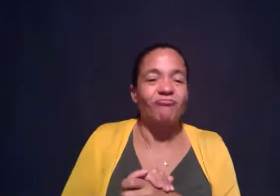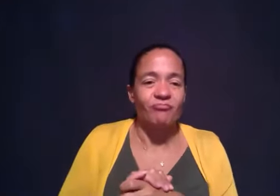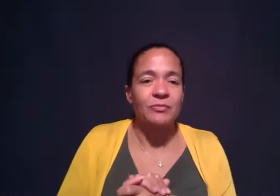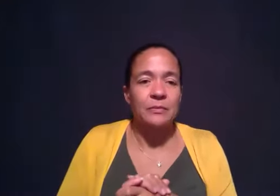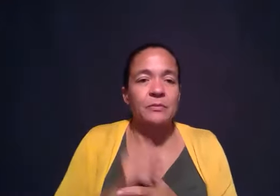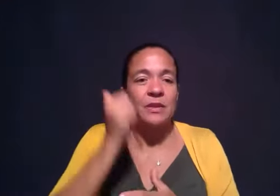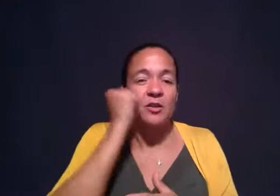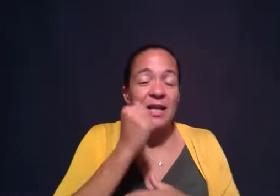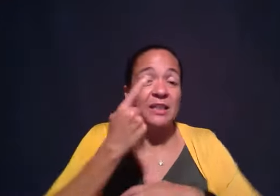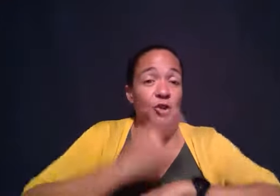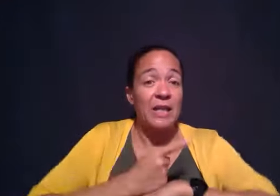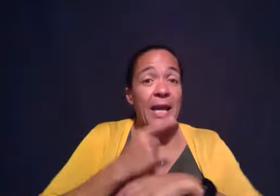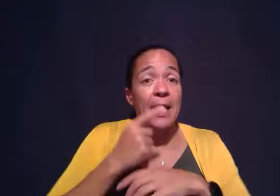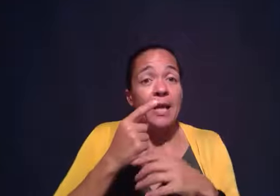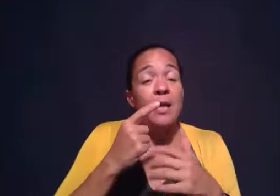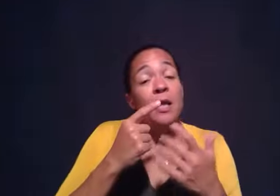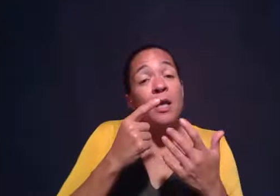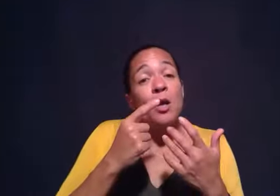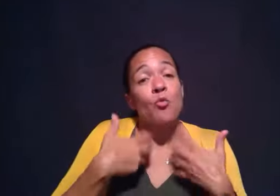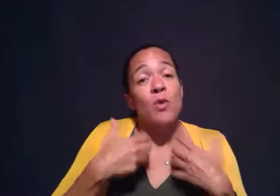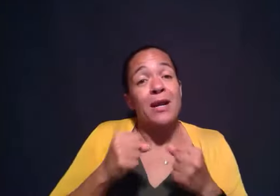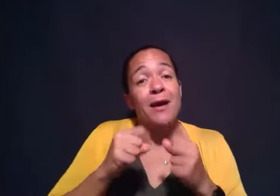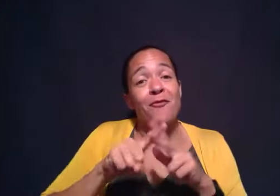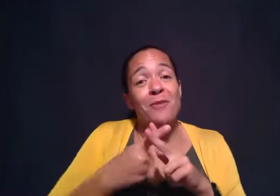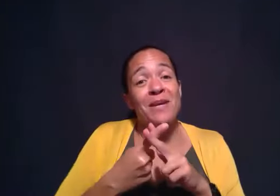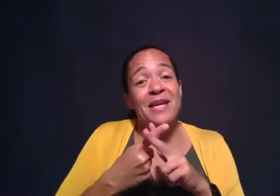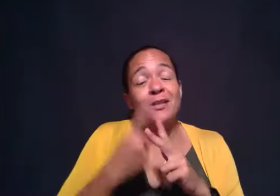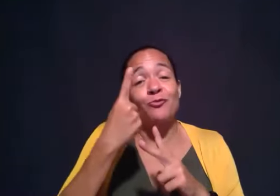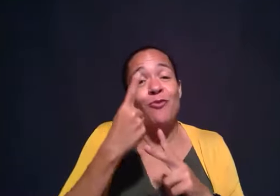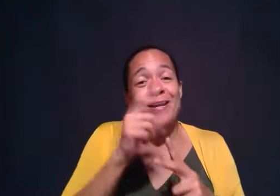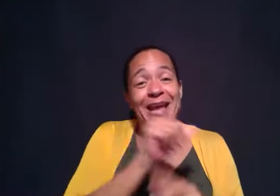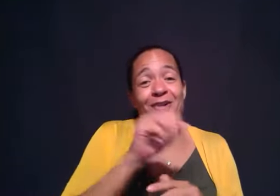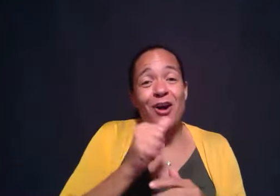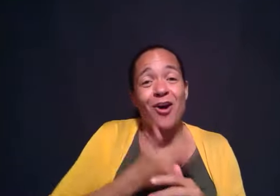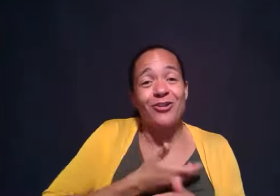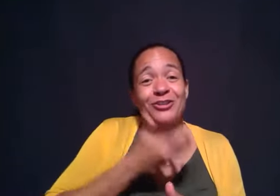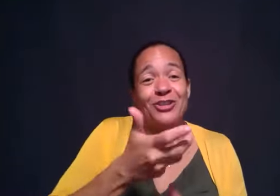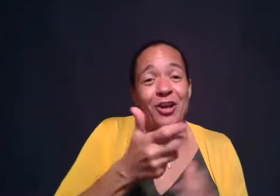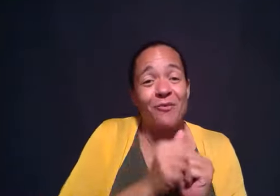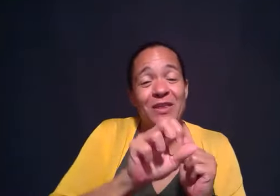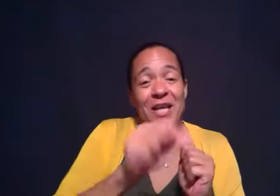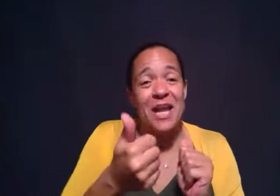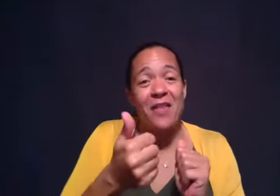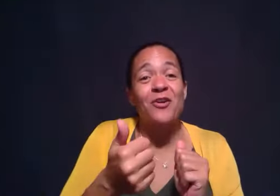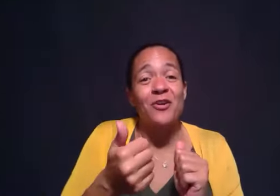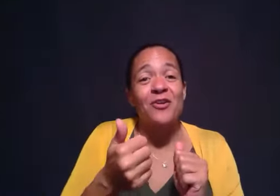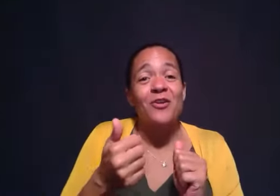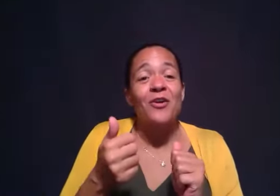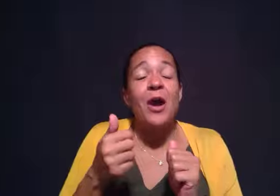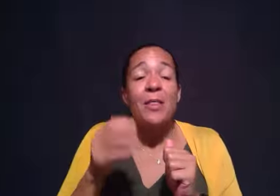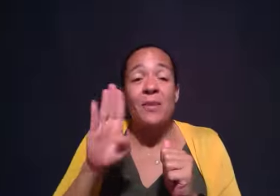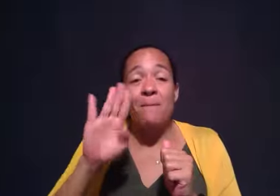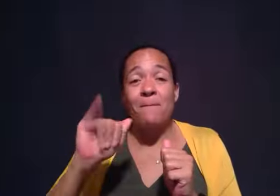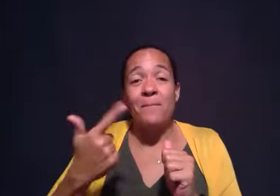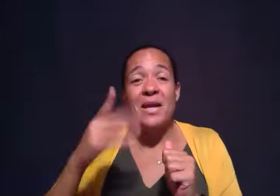alcoholic sharing with another experience, strength, and hope. The book just never tells us which one of us it begins for. Ideally,